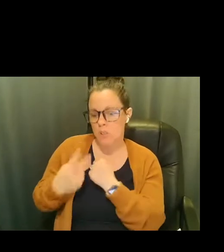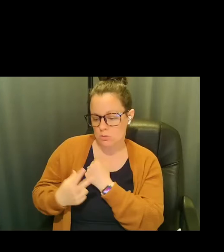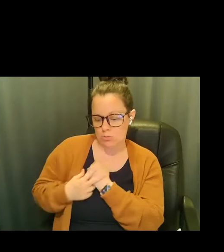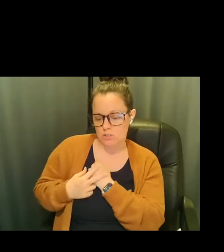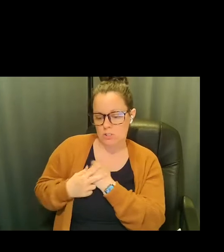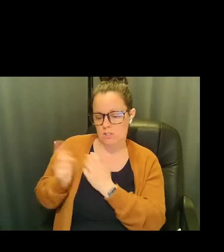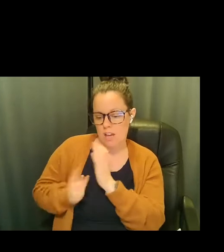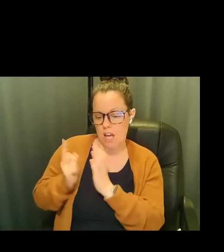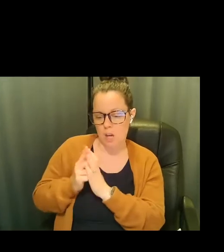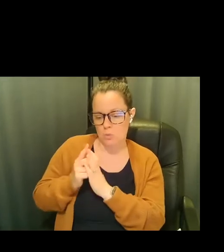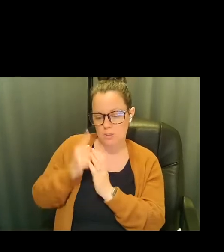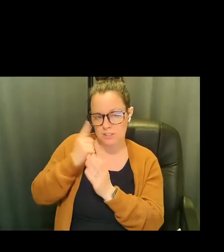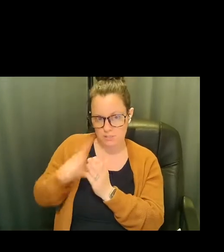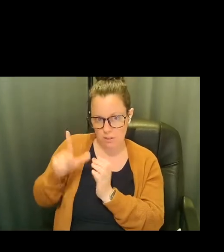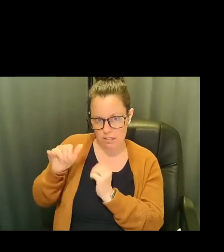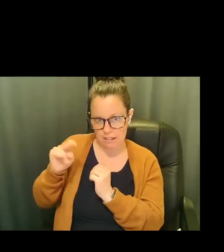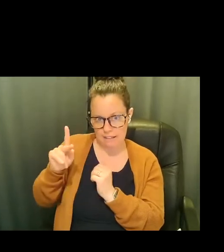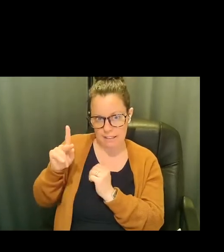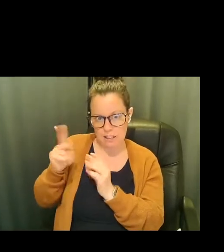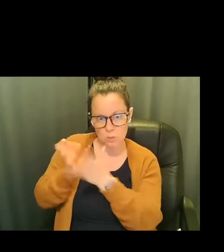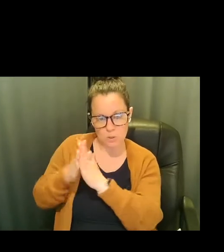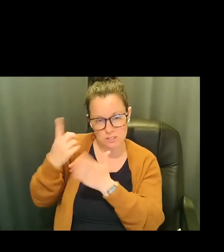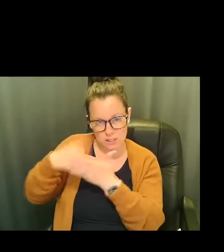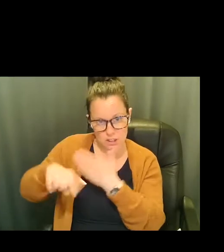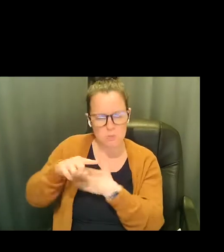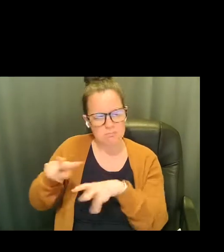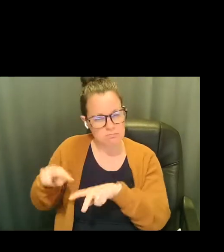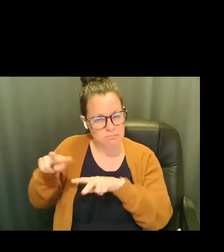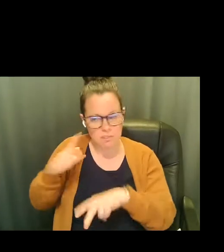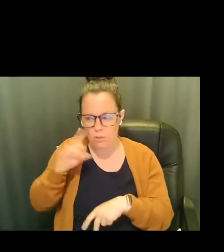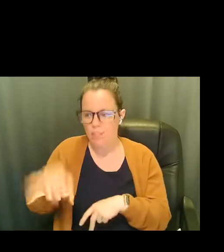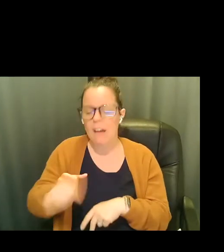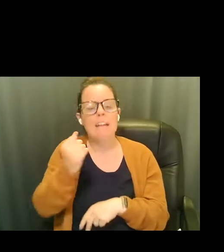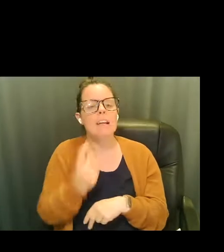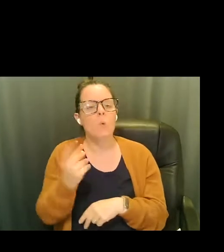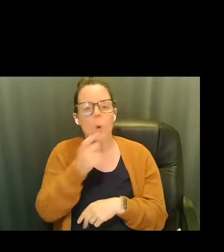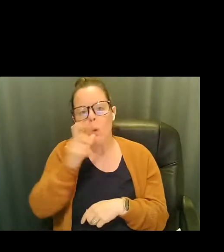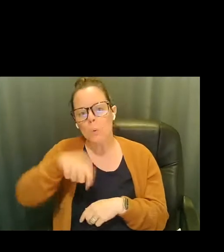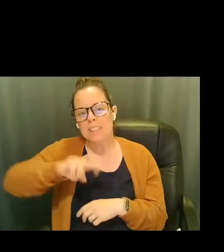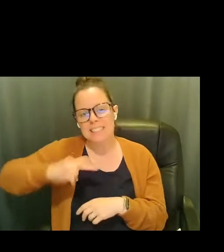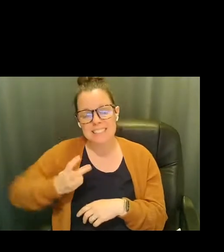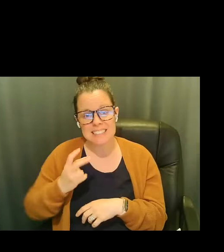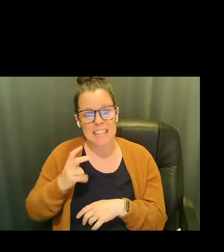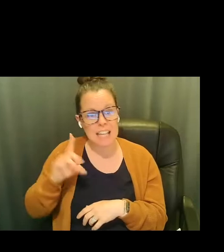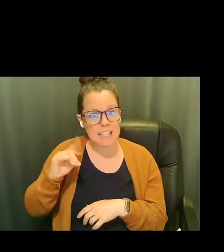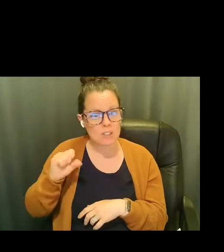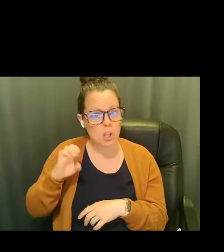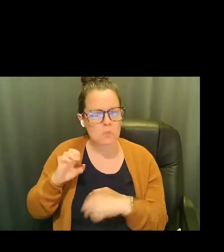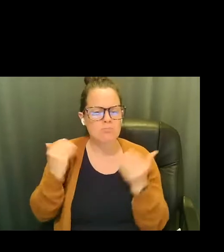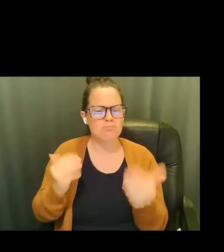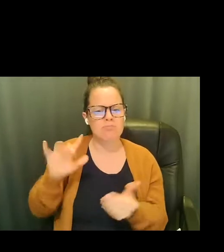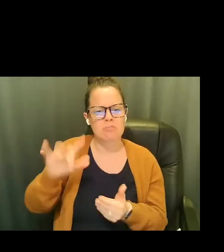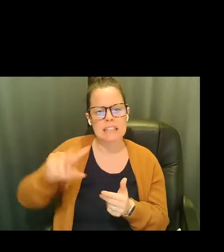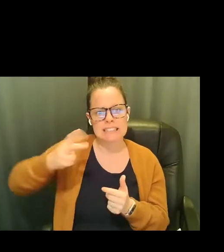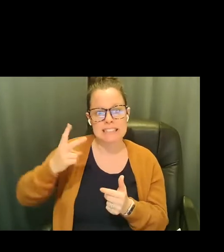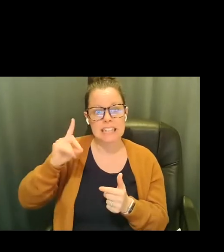next week, so please look for that as well. Anyone who needs a second dose should click on that second dose box. You will